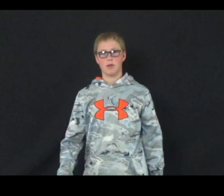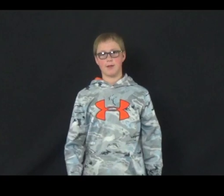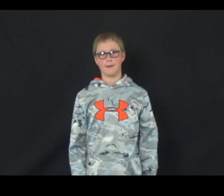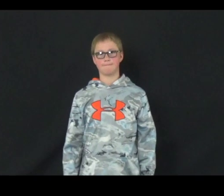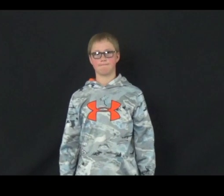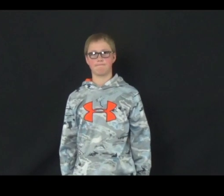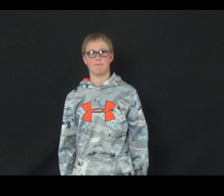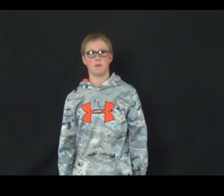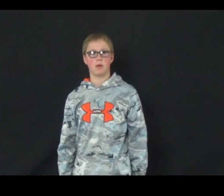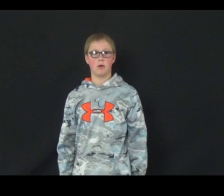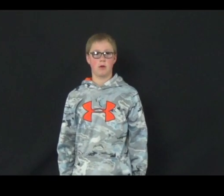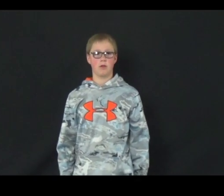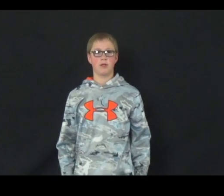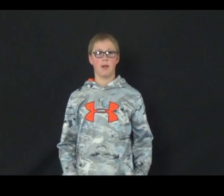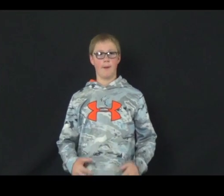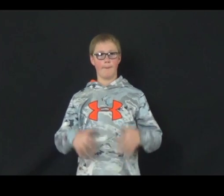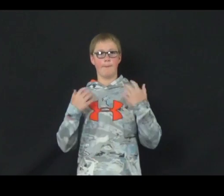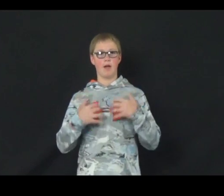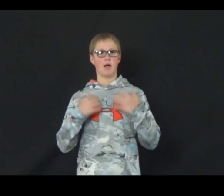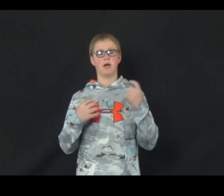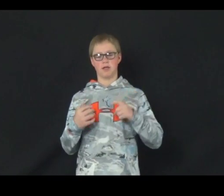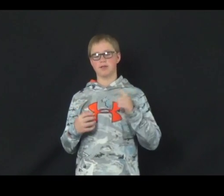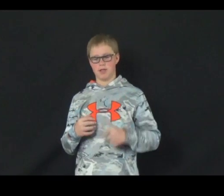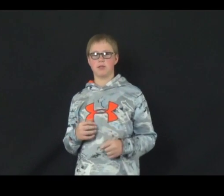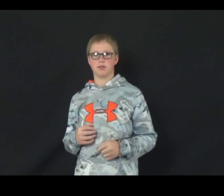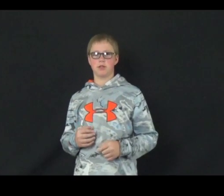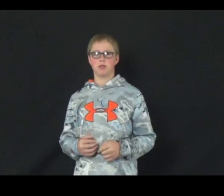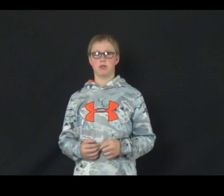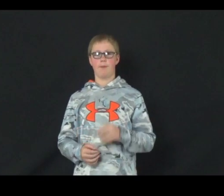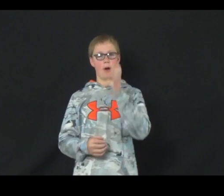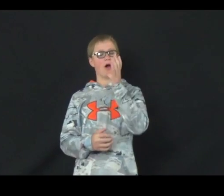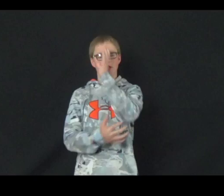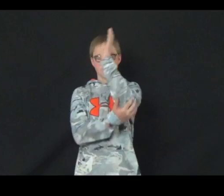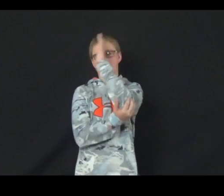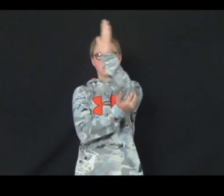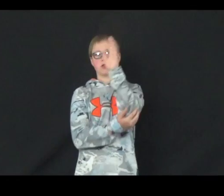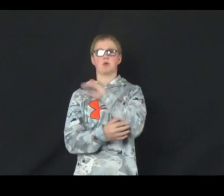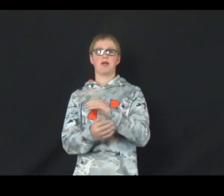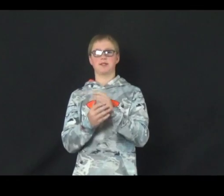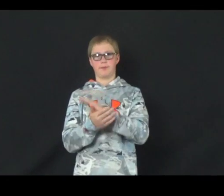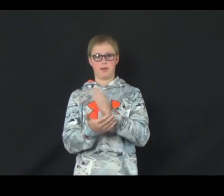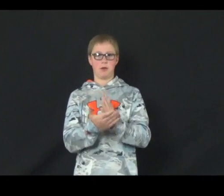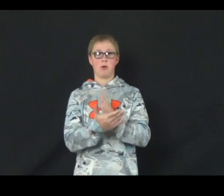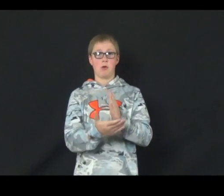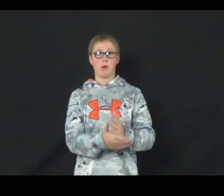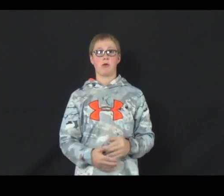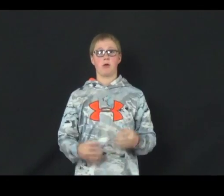strife. I mean the bare necessities of Mother Nature's recipes that bring the